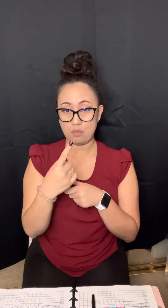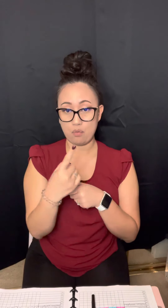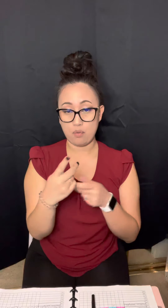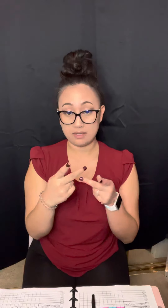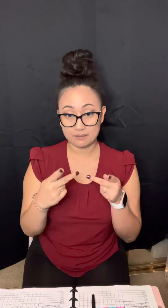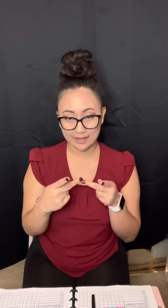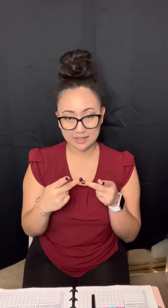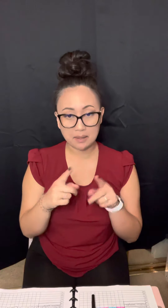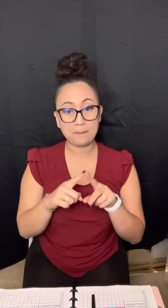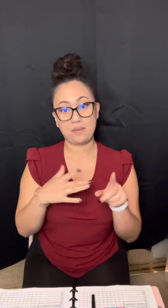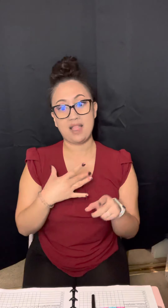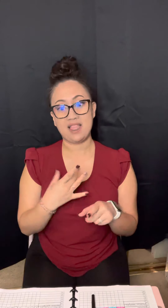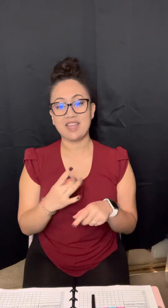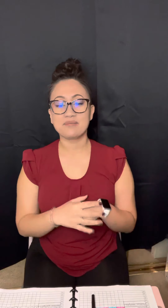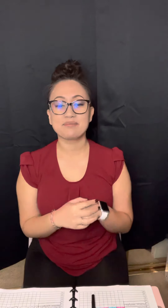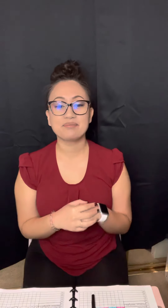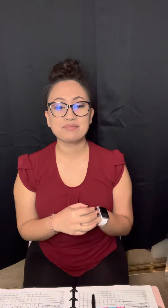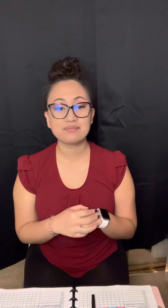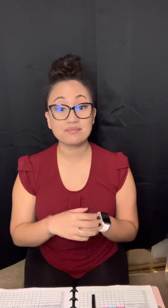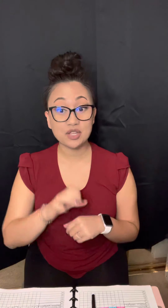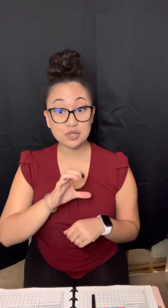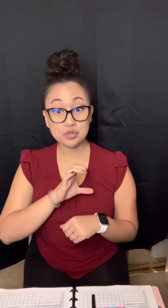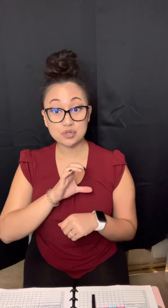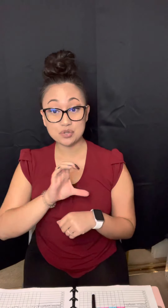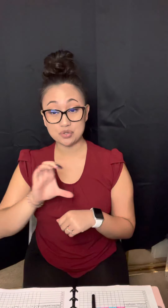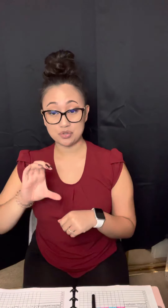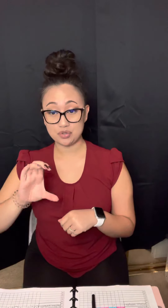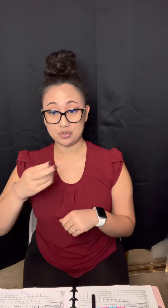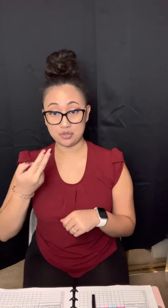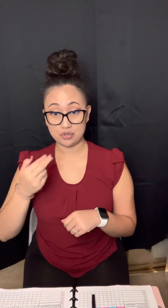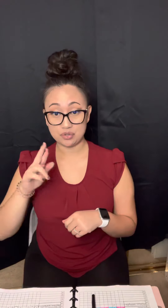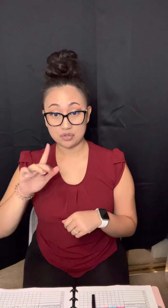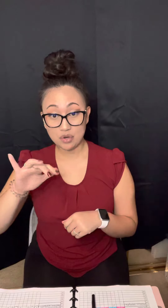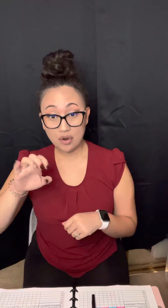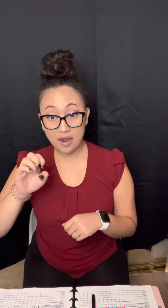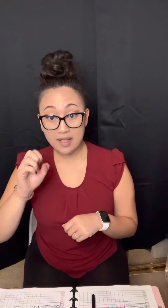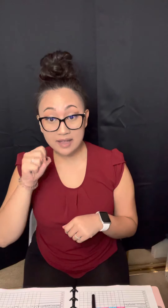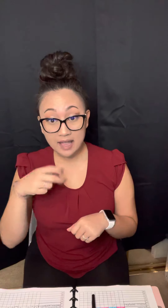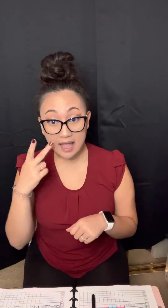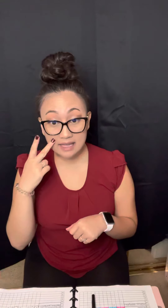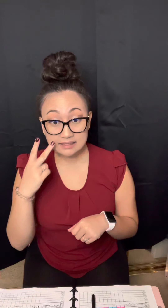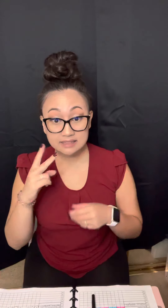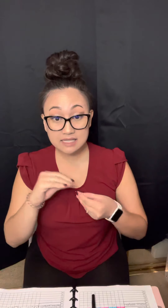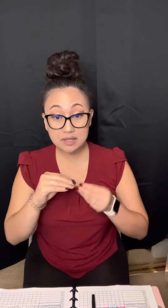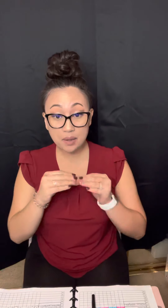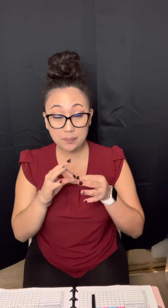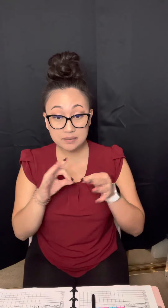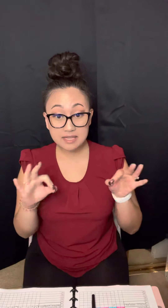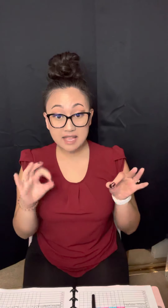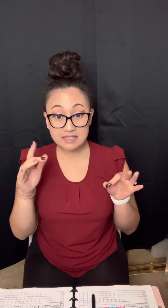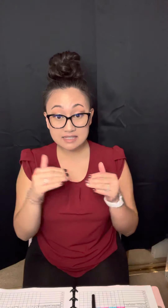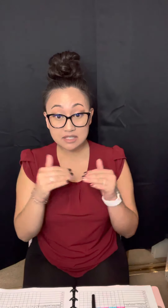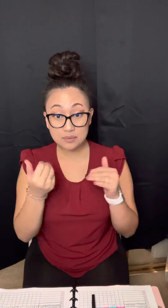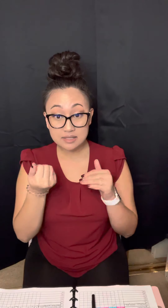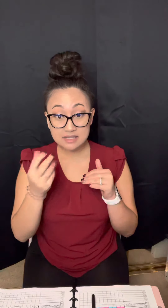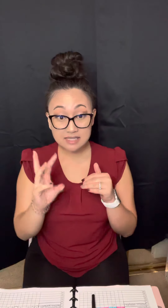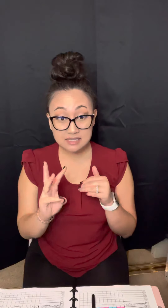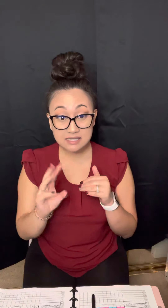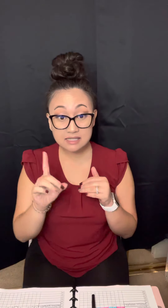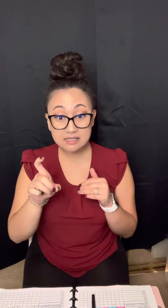Charlie, can I see your number sentence that equals 16? Ooh, Callie! 8 plus 8 equals 16, a